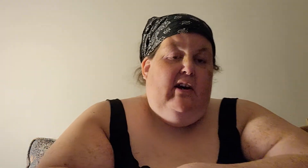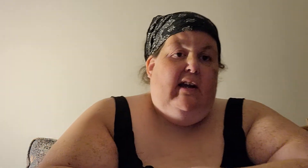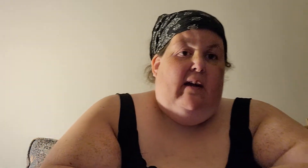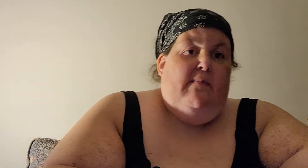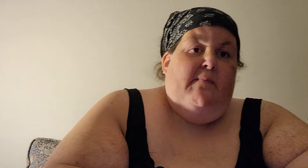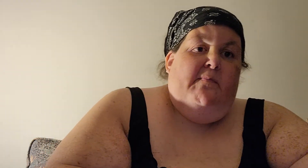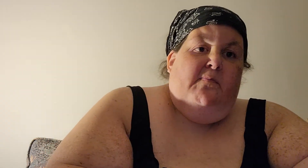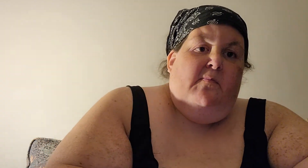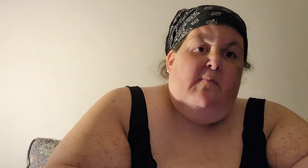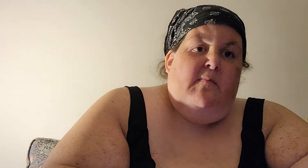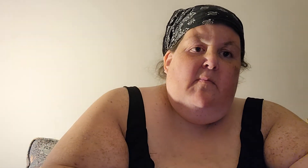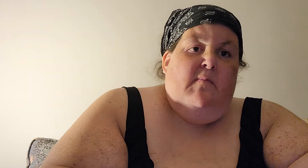again.